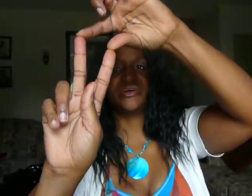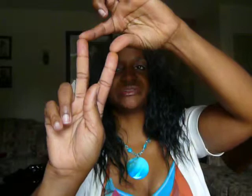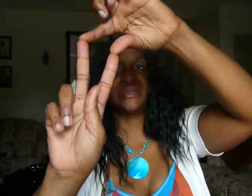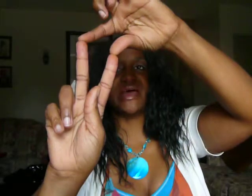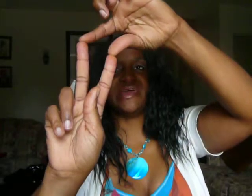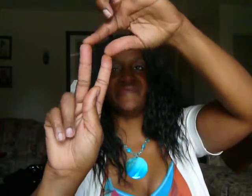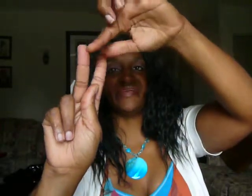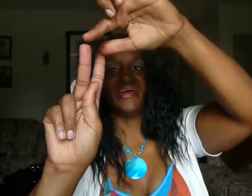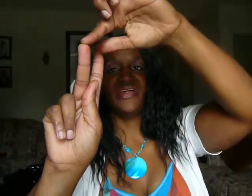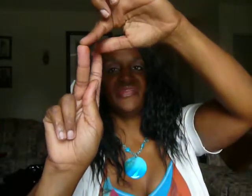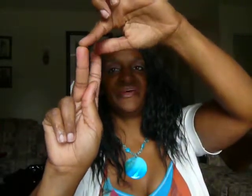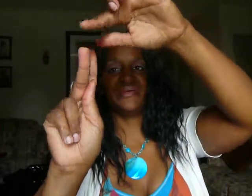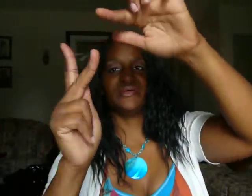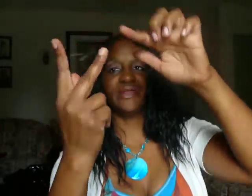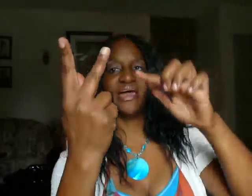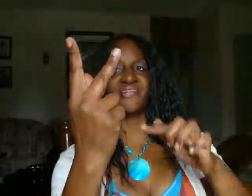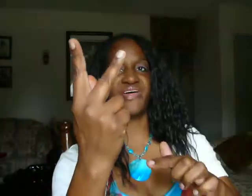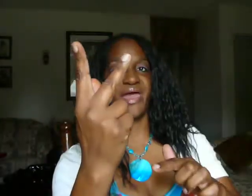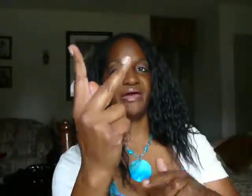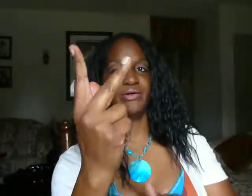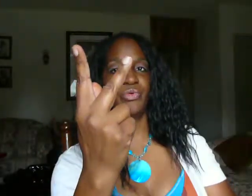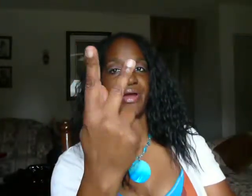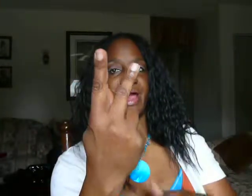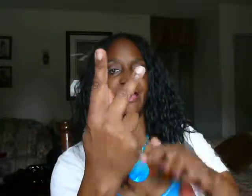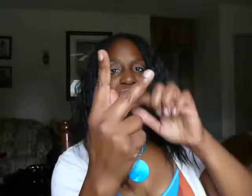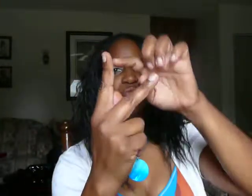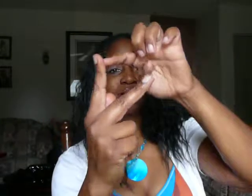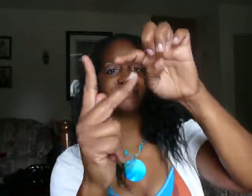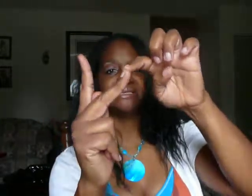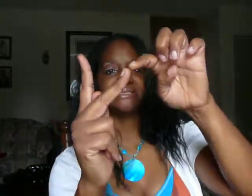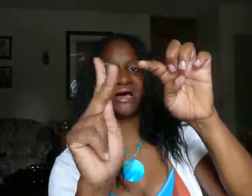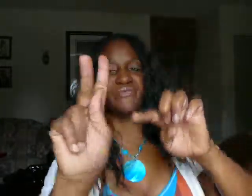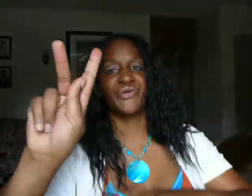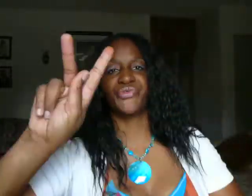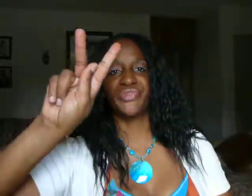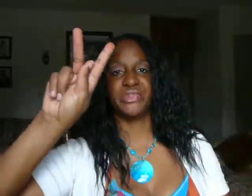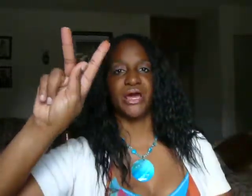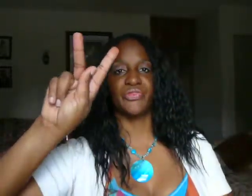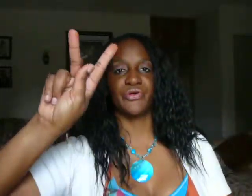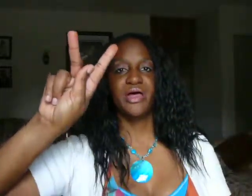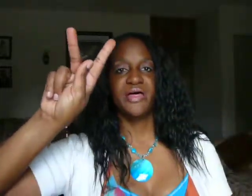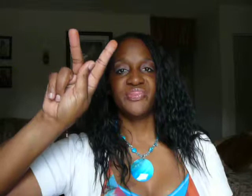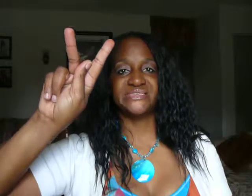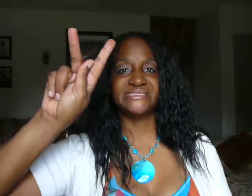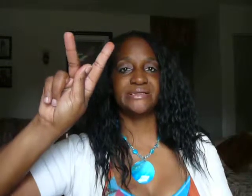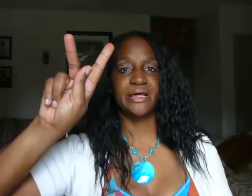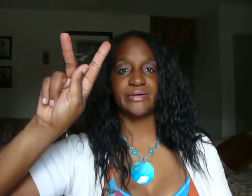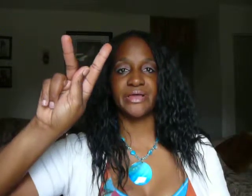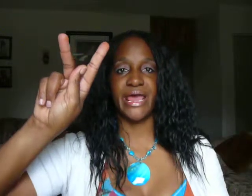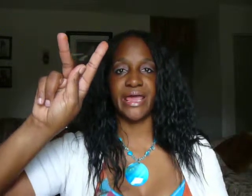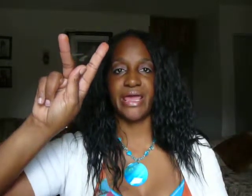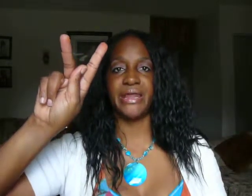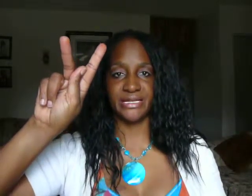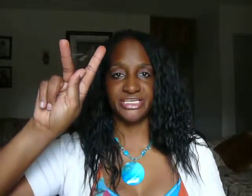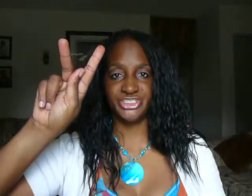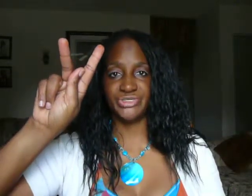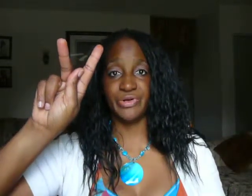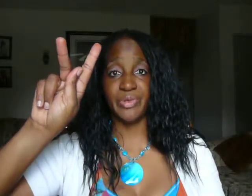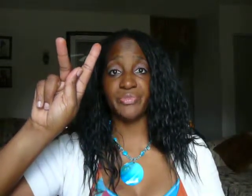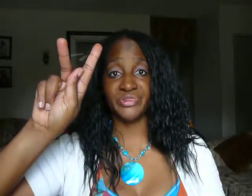are not even. They're like that, whereas one sticks out further than the other. This is the letter K, and I need you to remember this